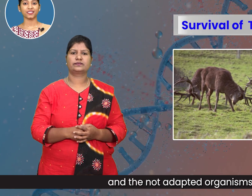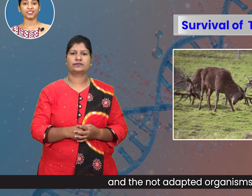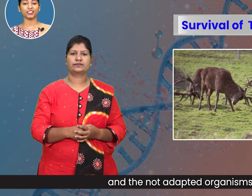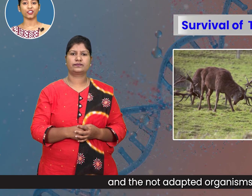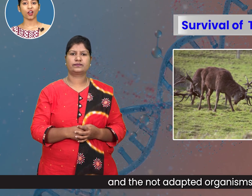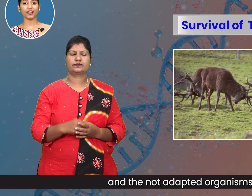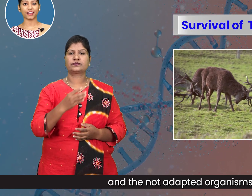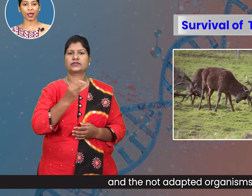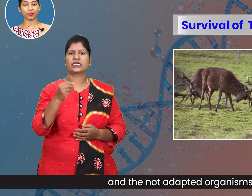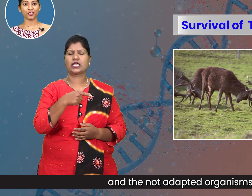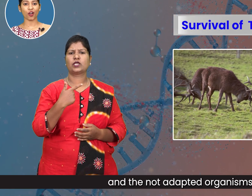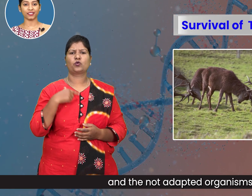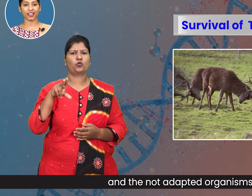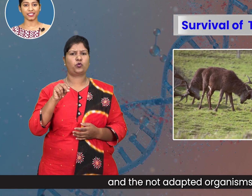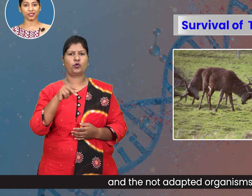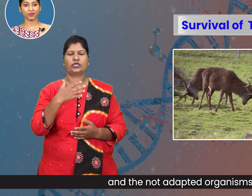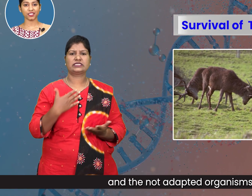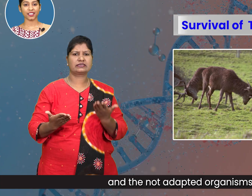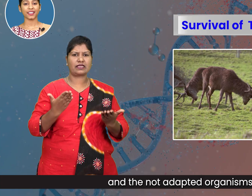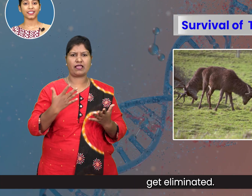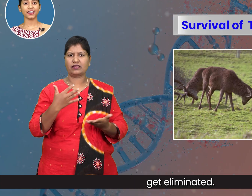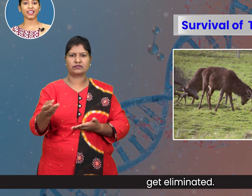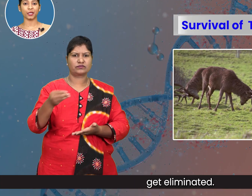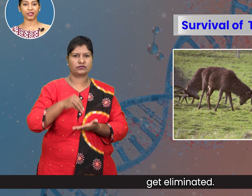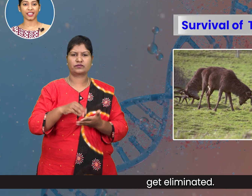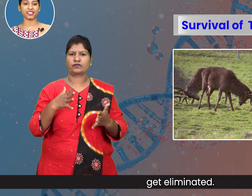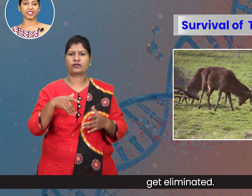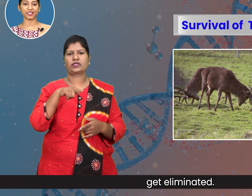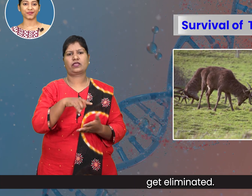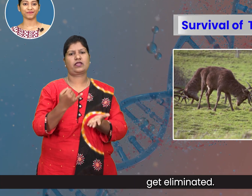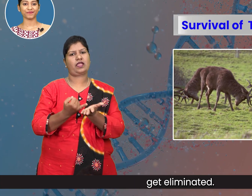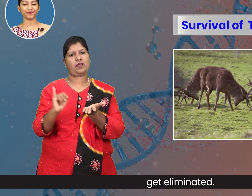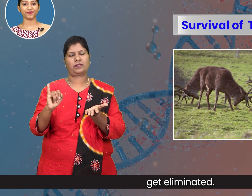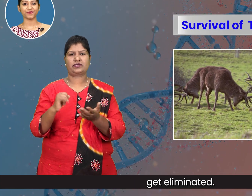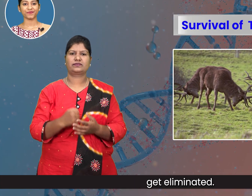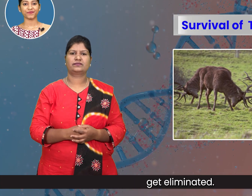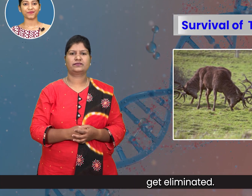and the not adapted organisms get eliminated.